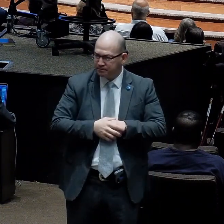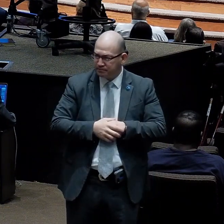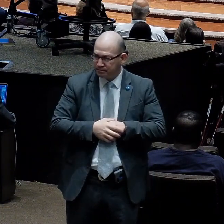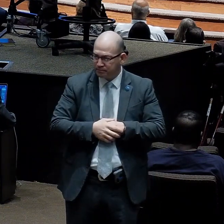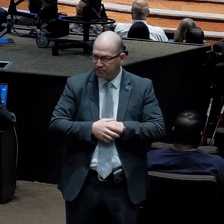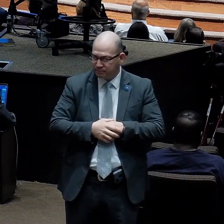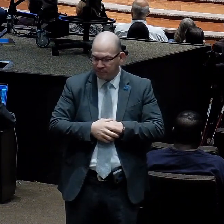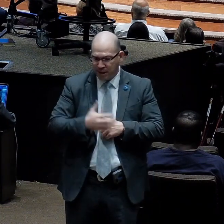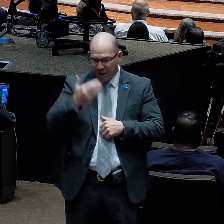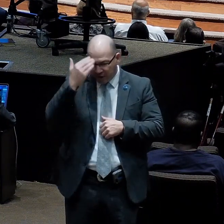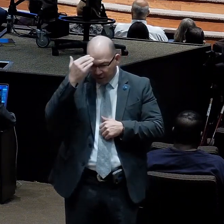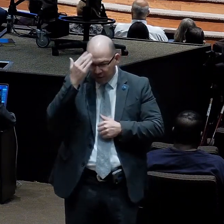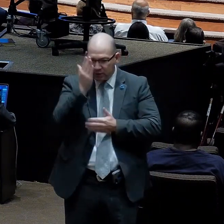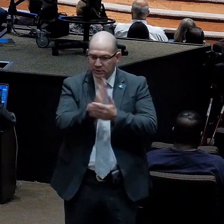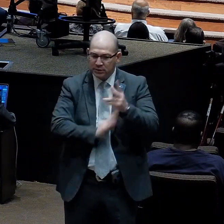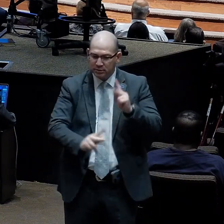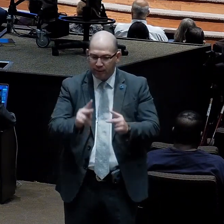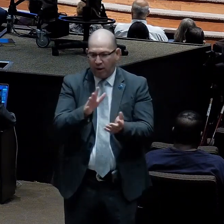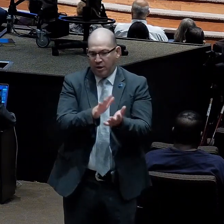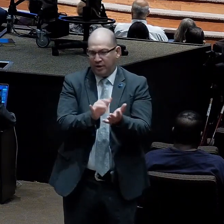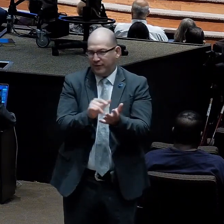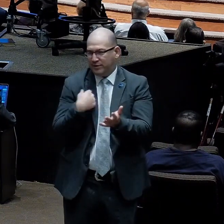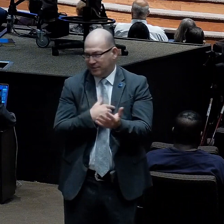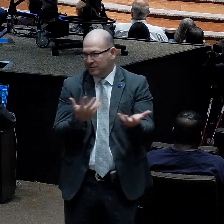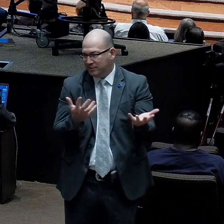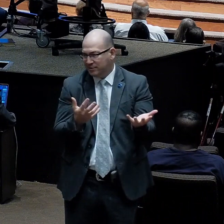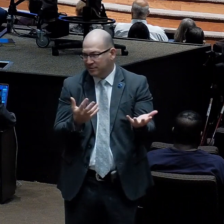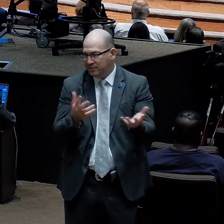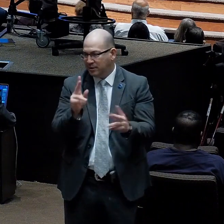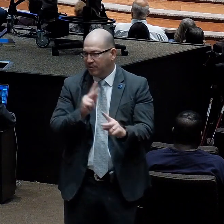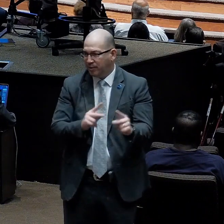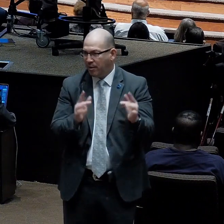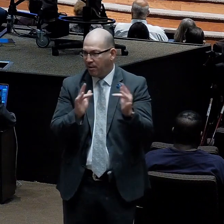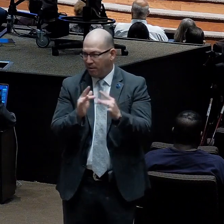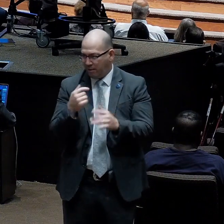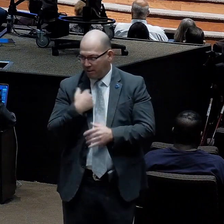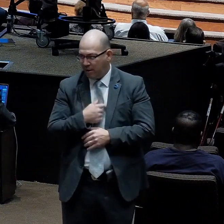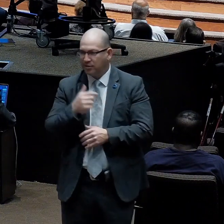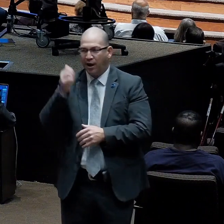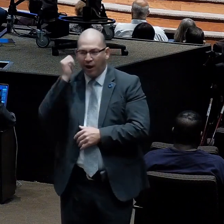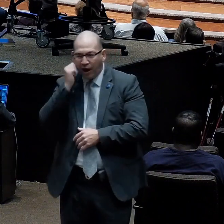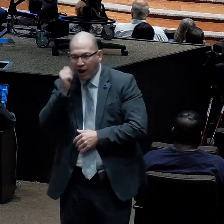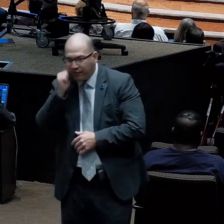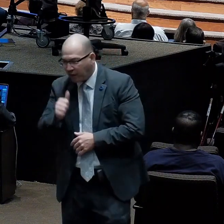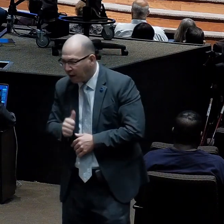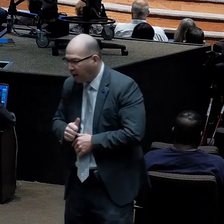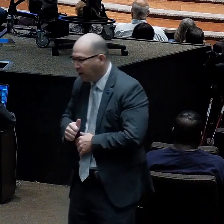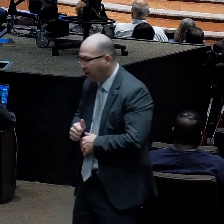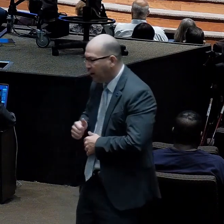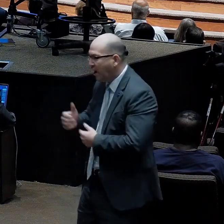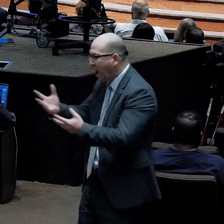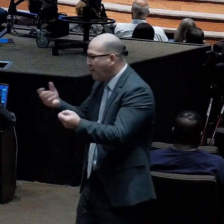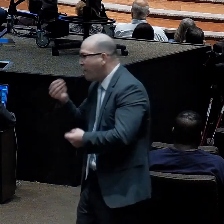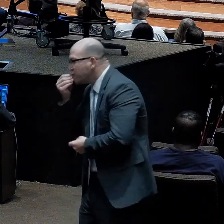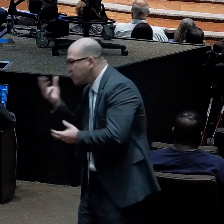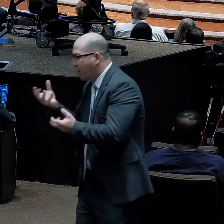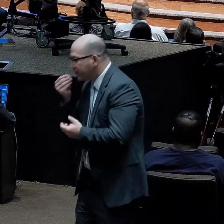have people call us every day. And lookit, if you're going to be in the ministry, you're going to have, sometimes be taken advantage of. I understand that.